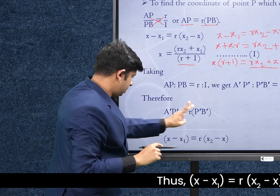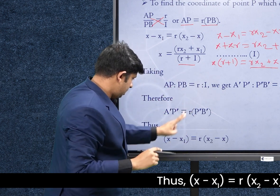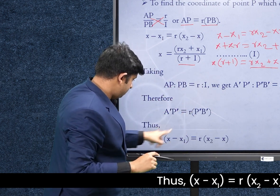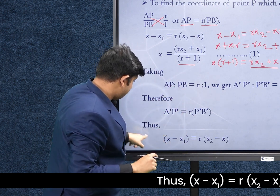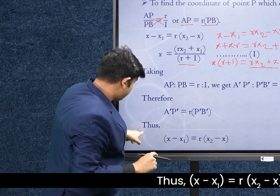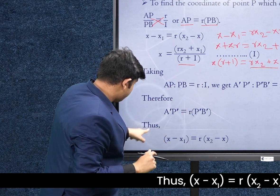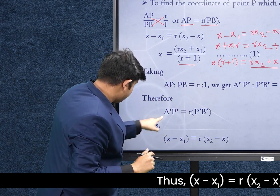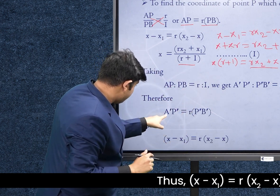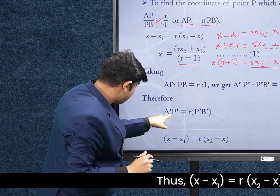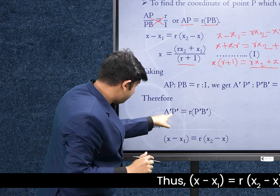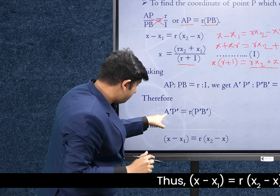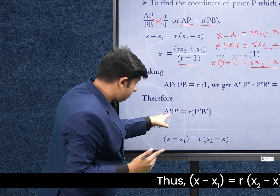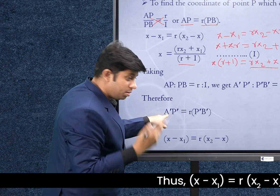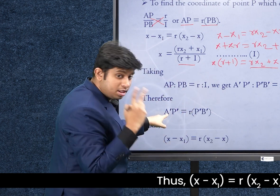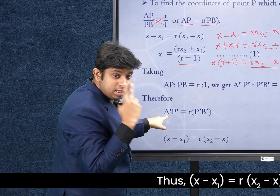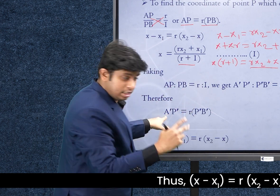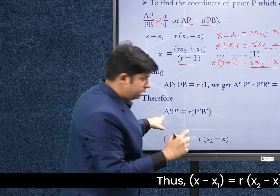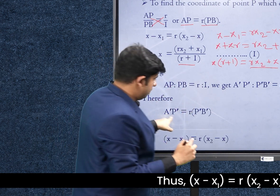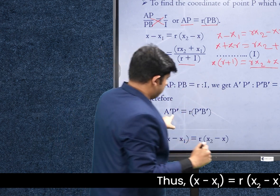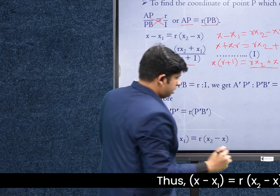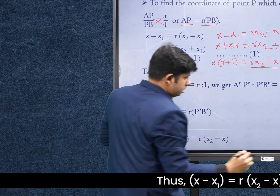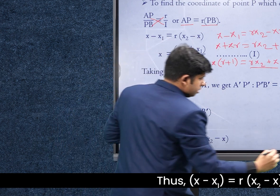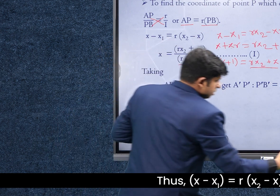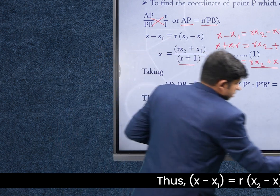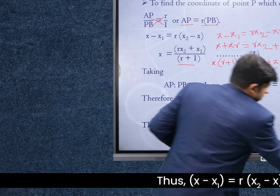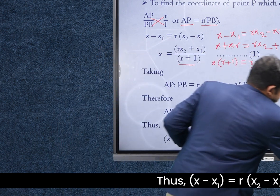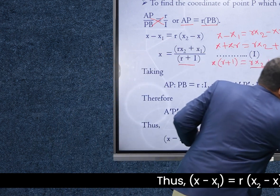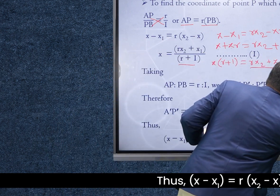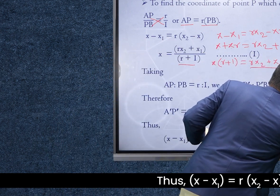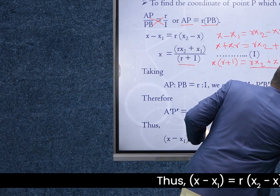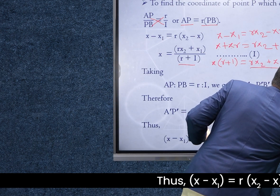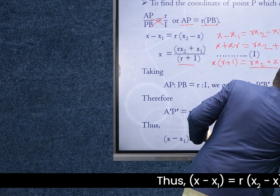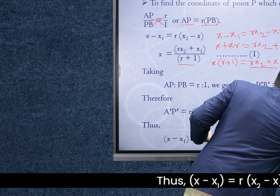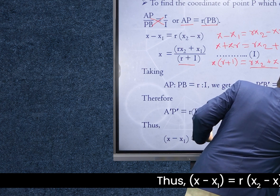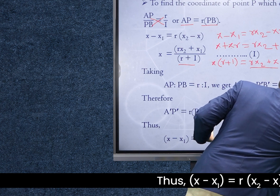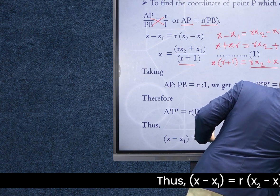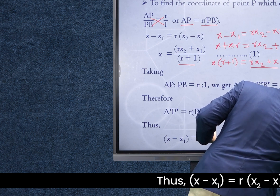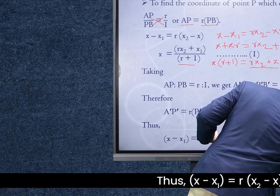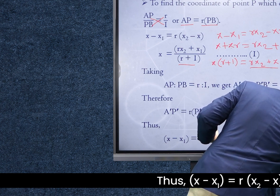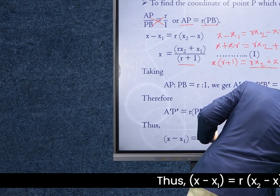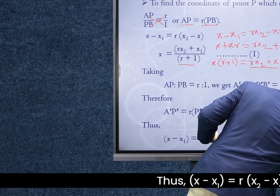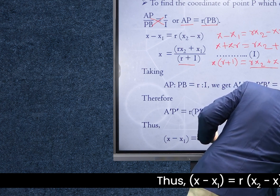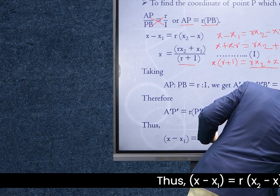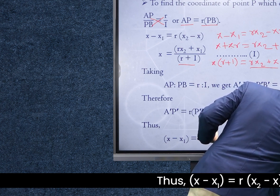Thus, x minus x1 is equal to R into x2 minus x.